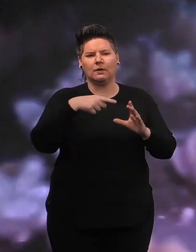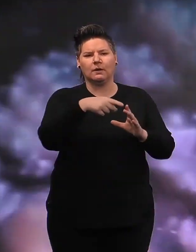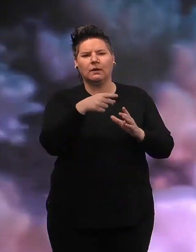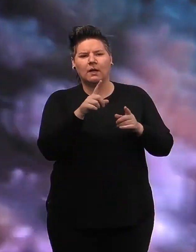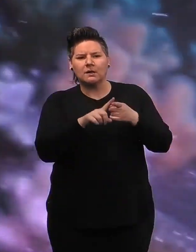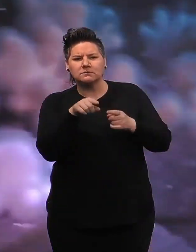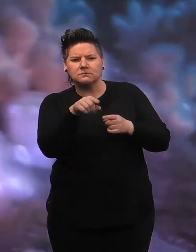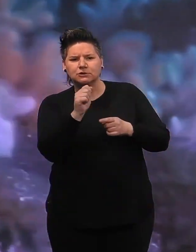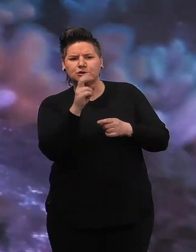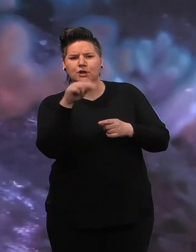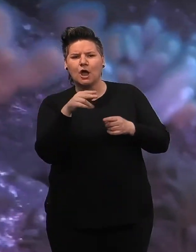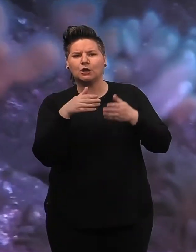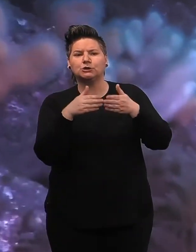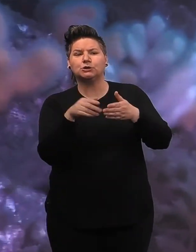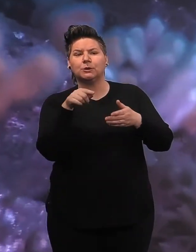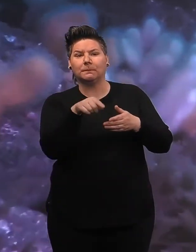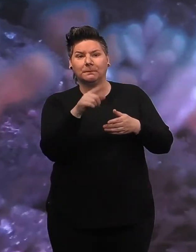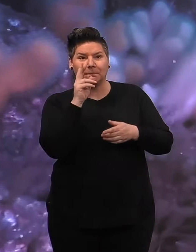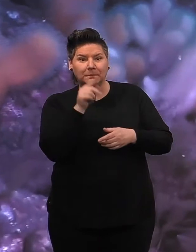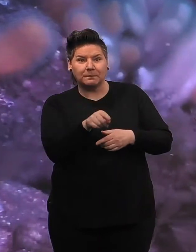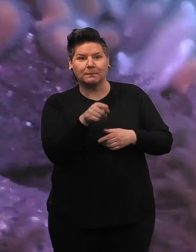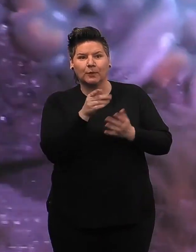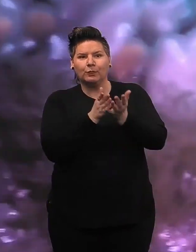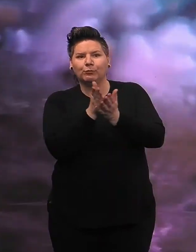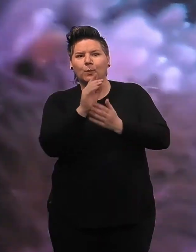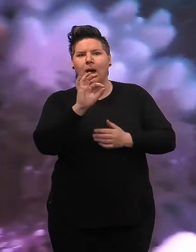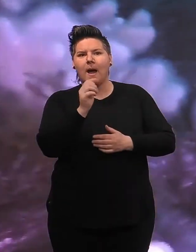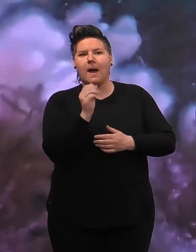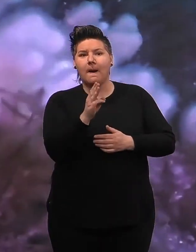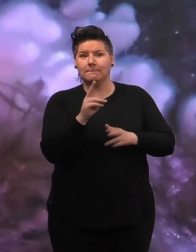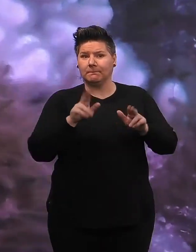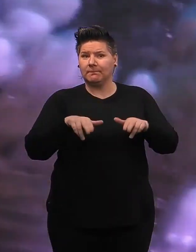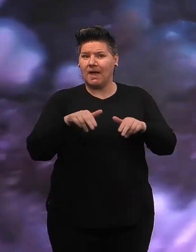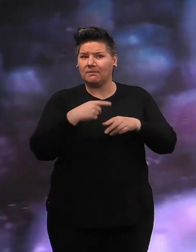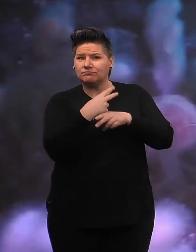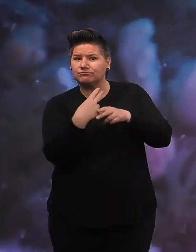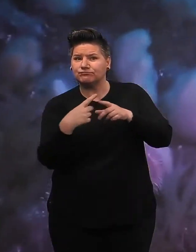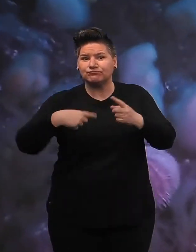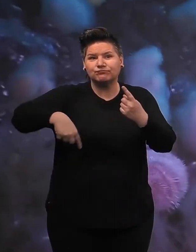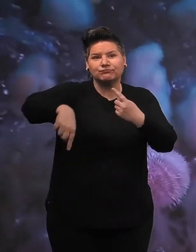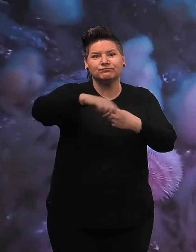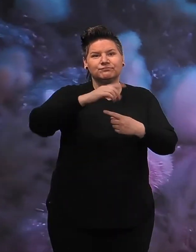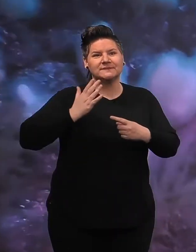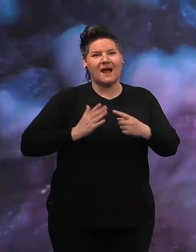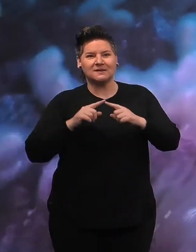ship where the propeller would have been, and you can go through that gap and through to the other